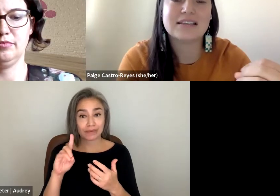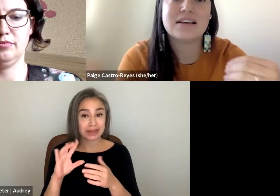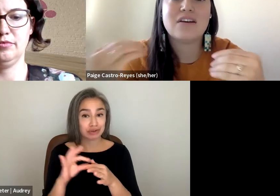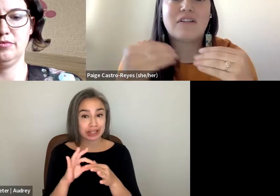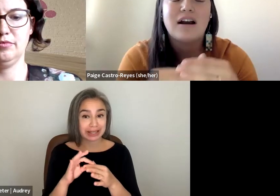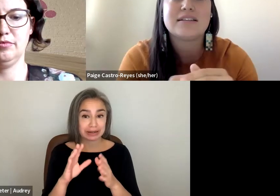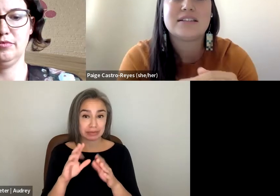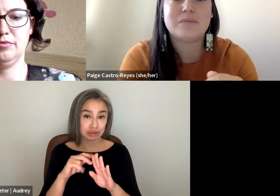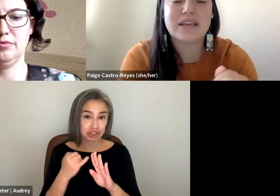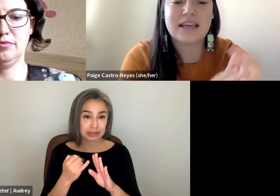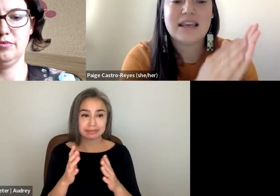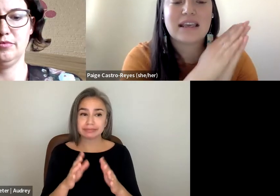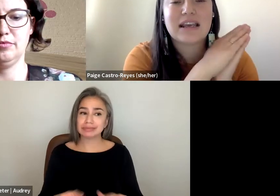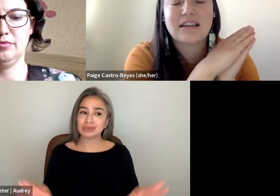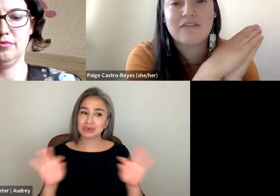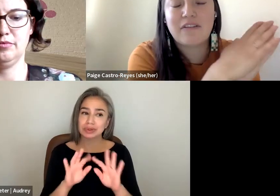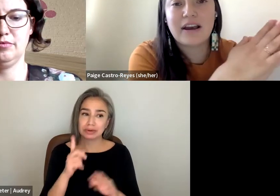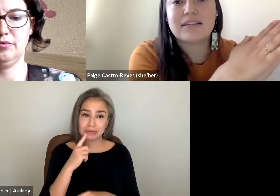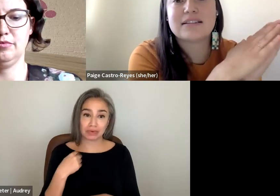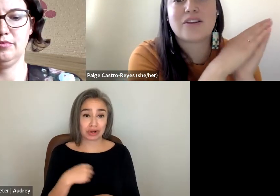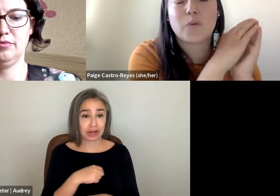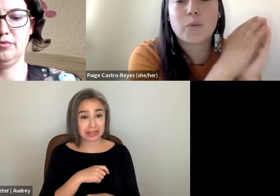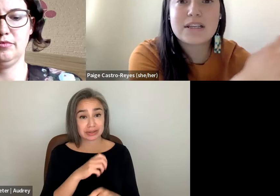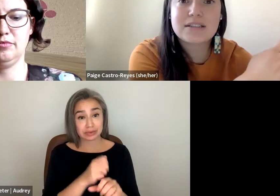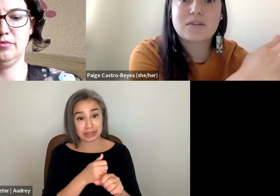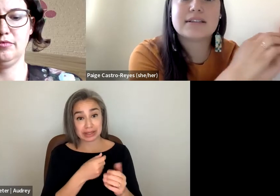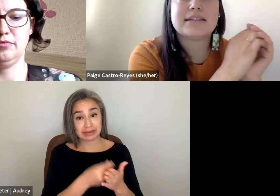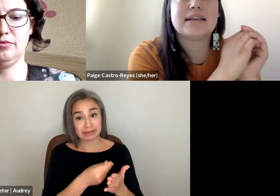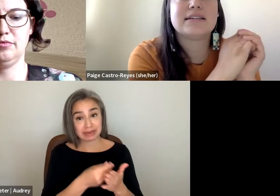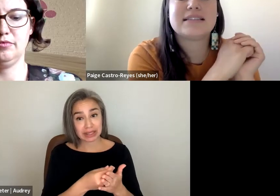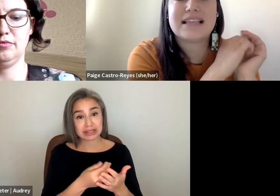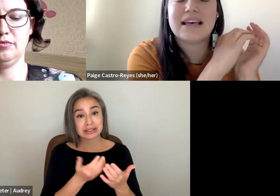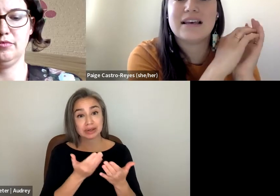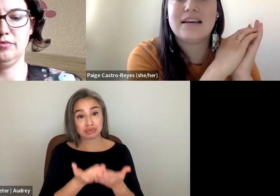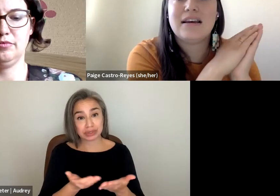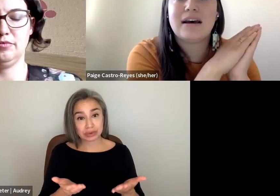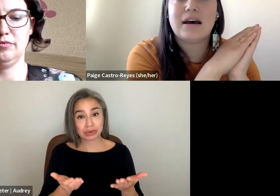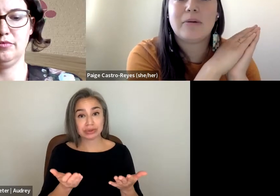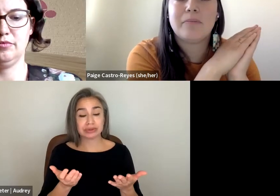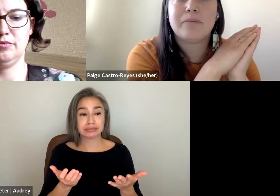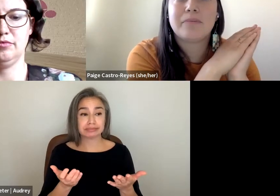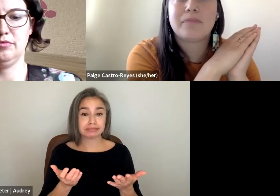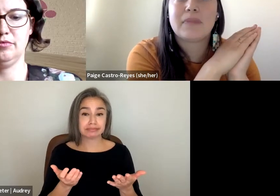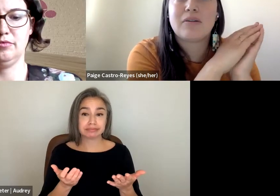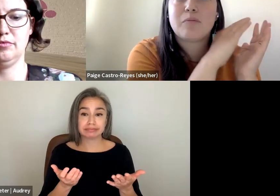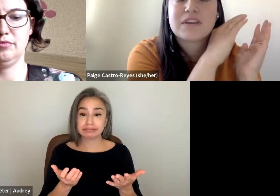it is for us to be getting the funds, the resources, the